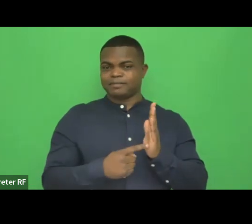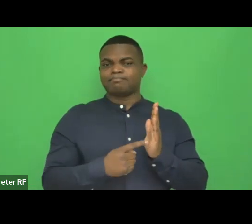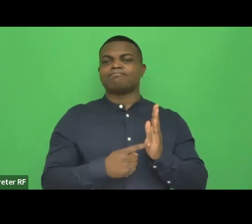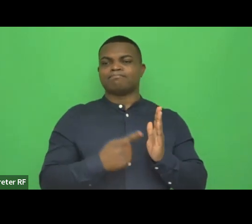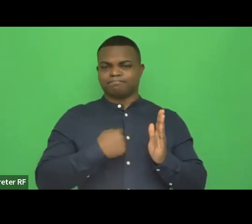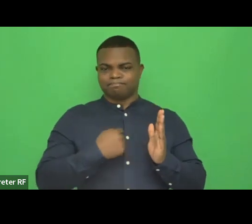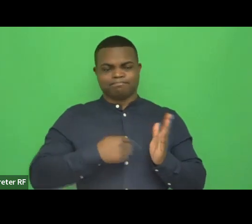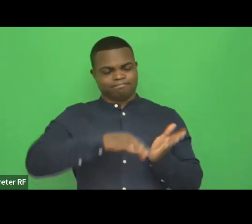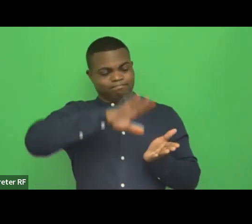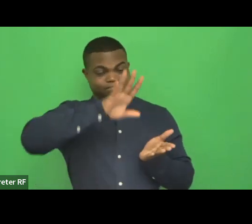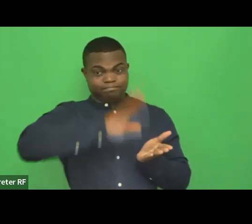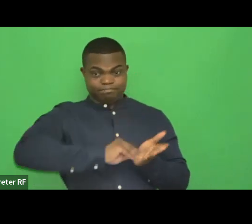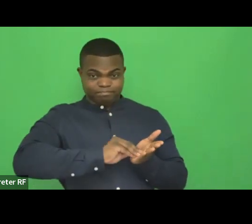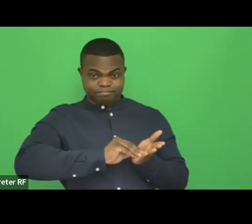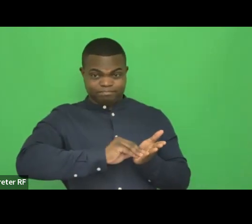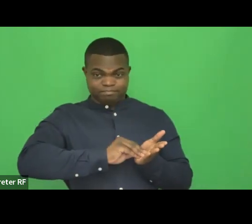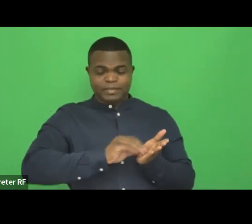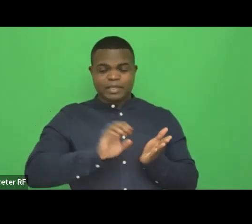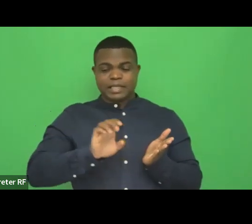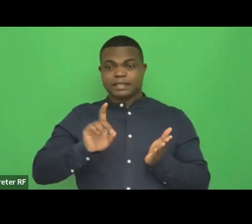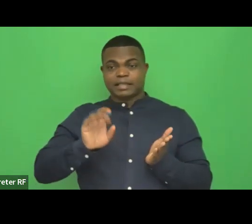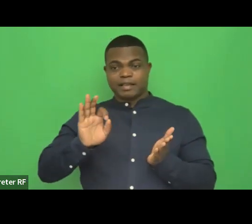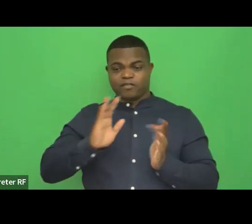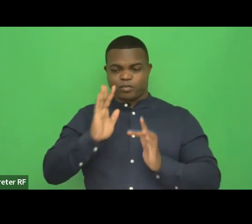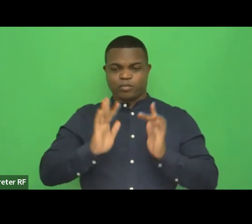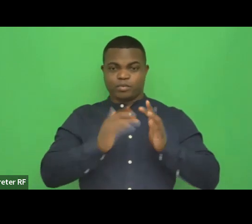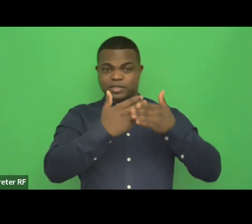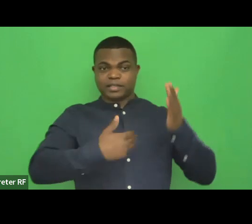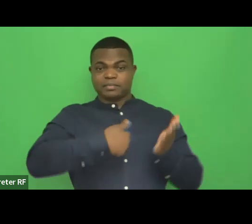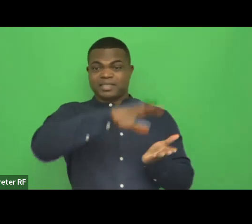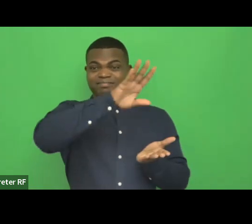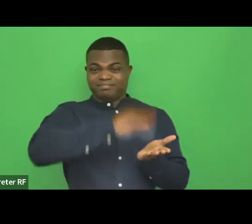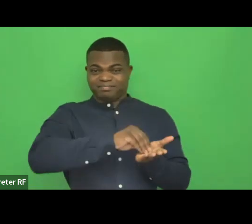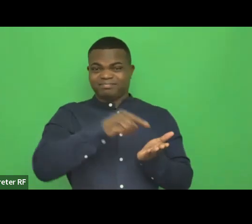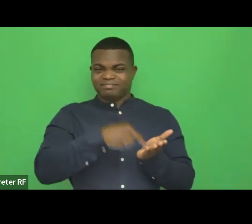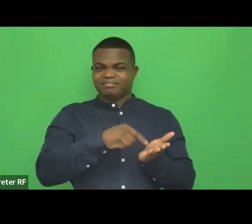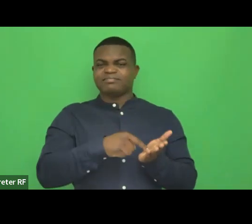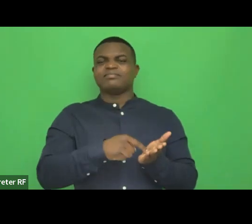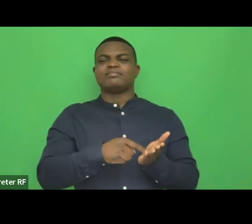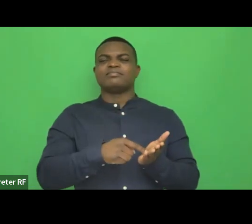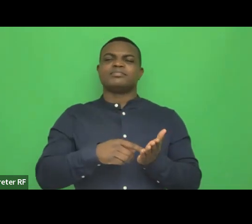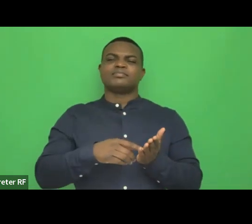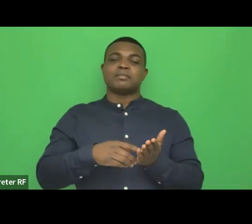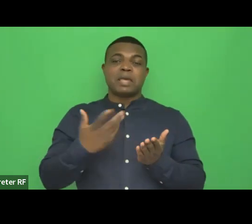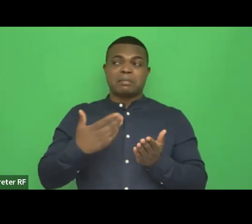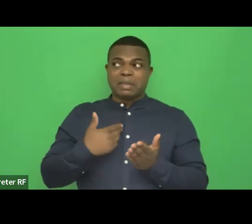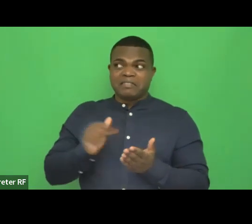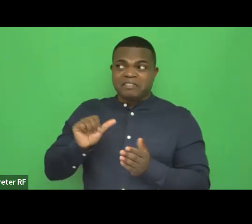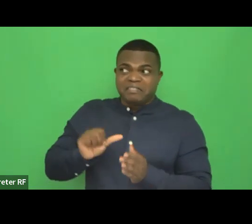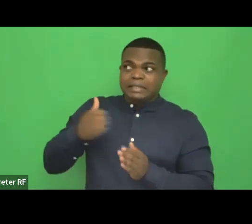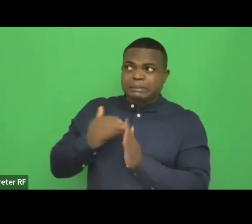but there we go. It's all open available things.